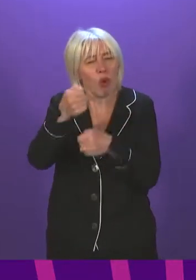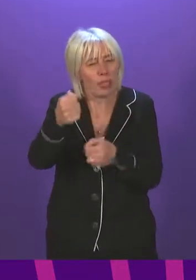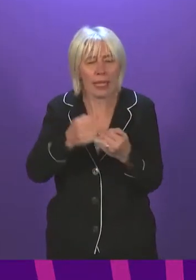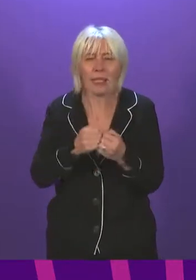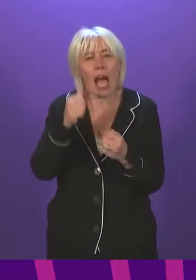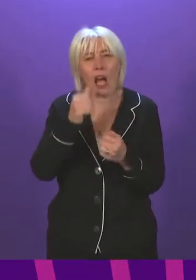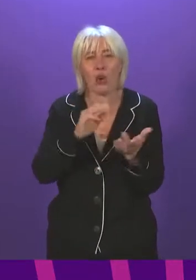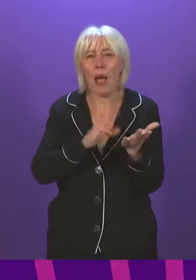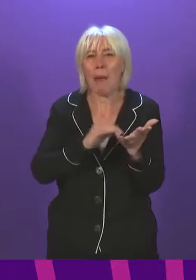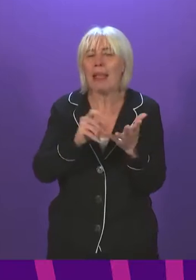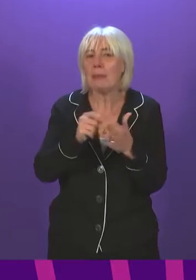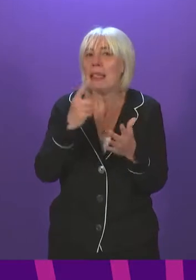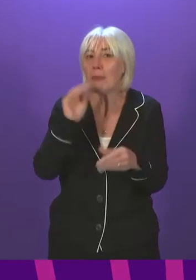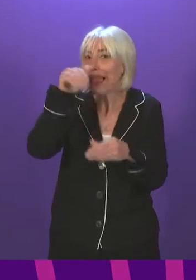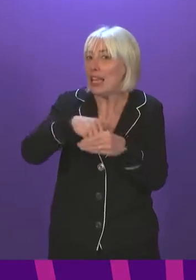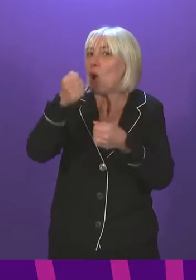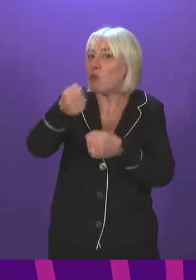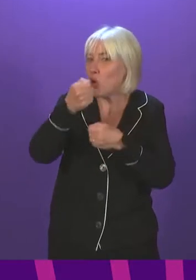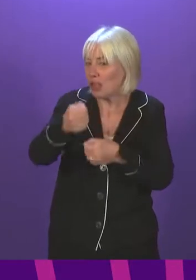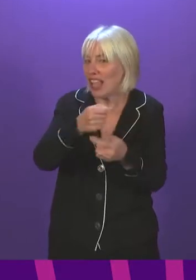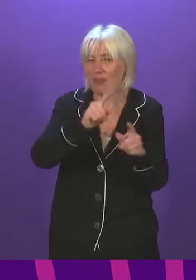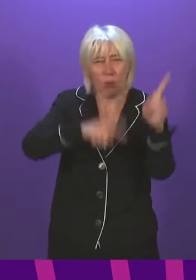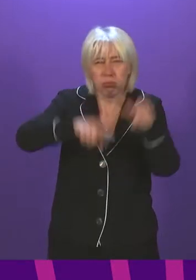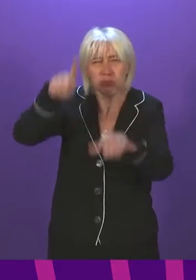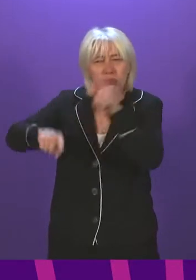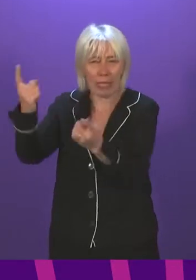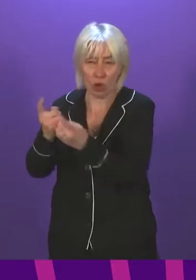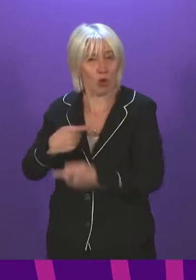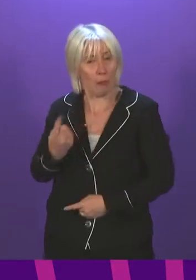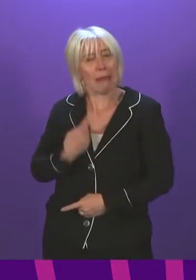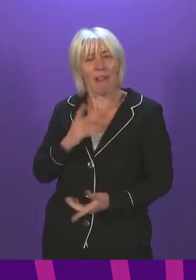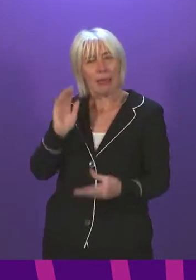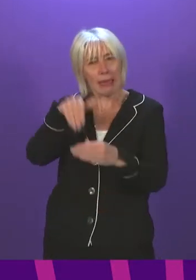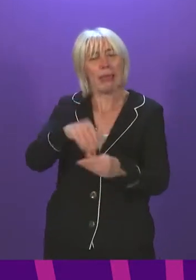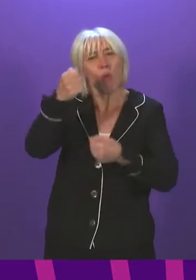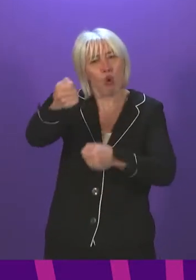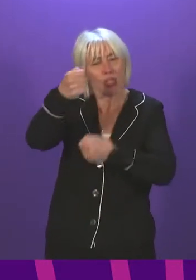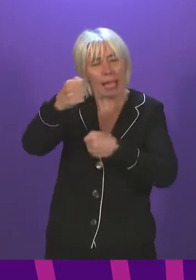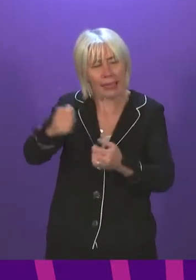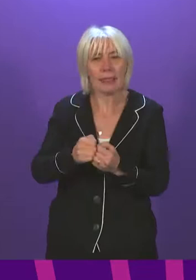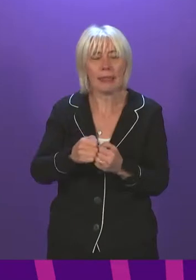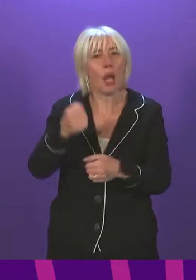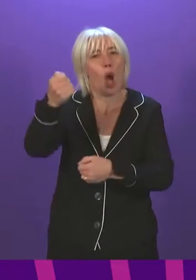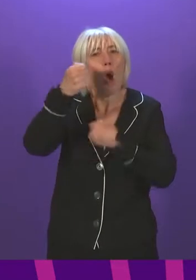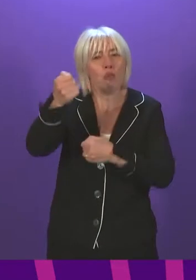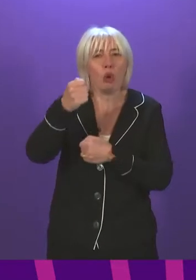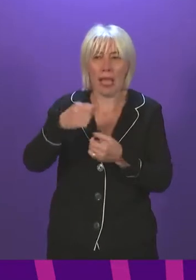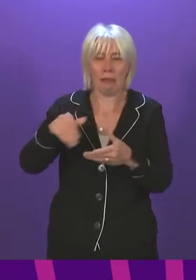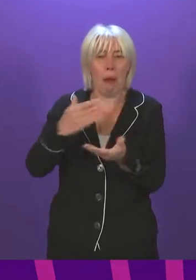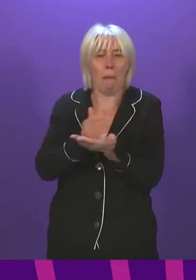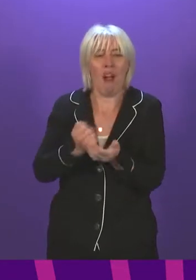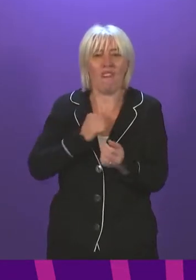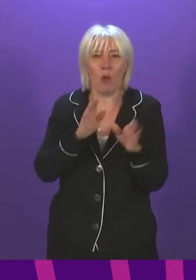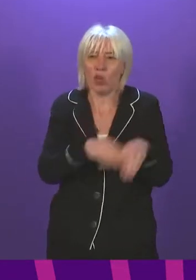have joined protests outside this Parliament, as I have, for a whole range of issues. Protest is a fundamental part of our democracy, and the